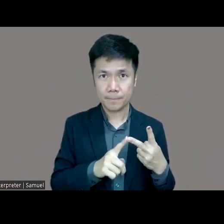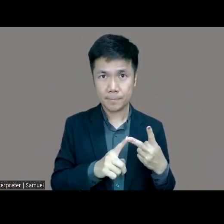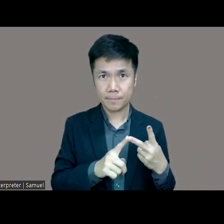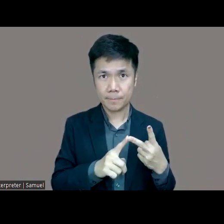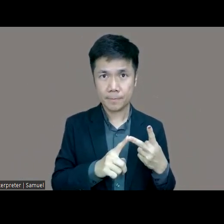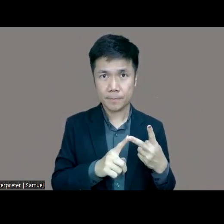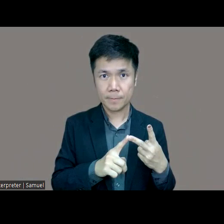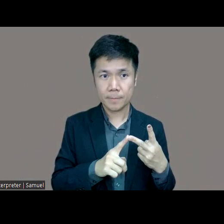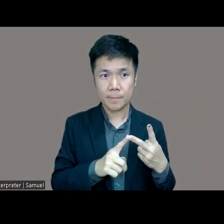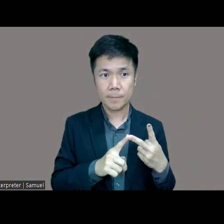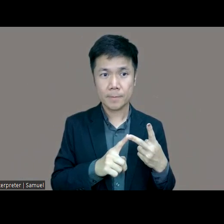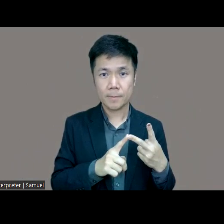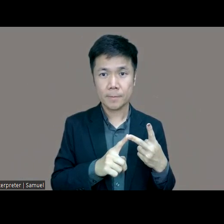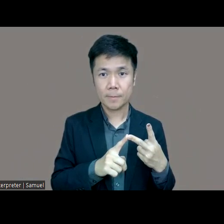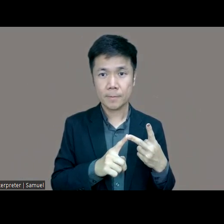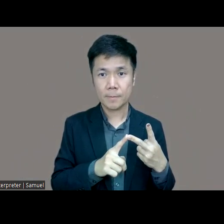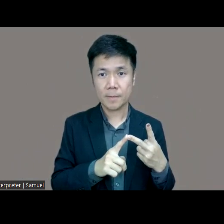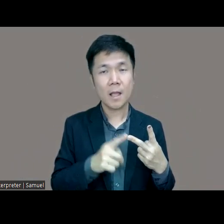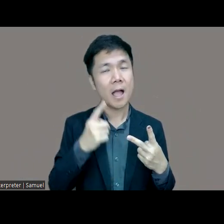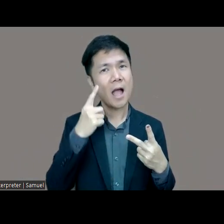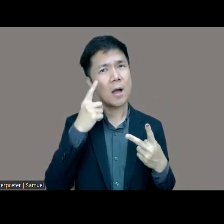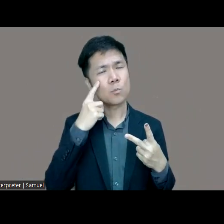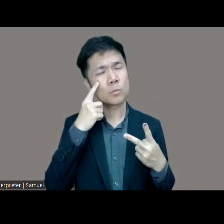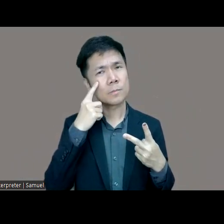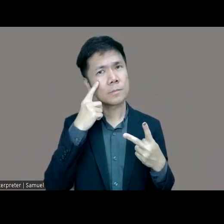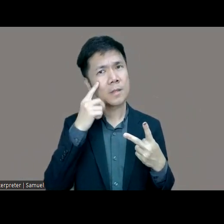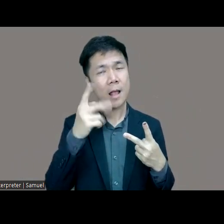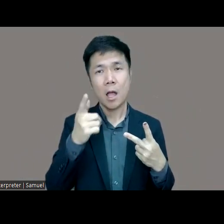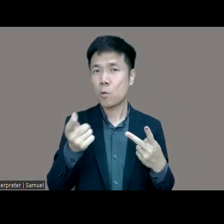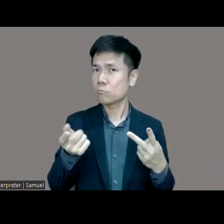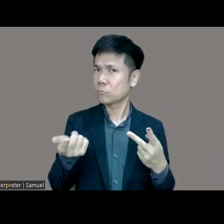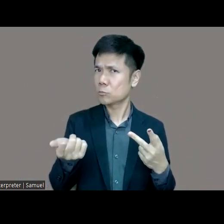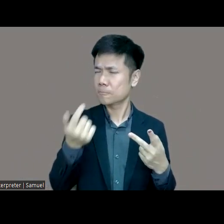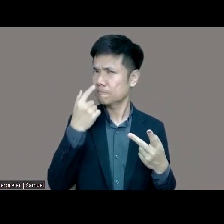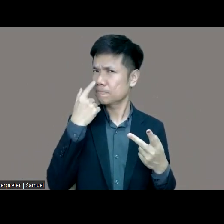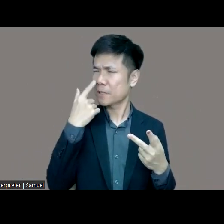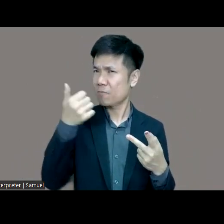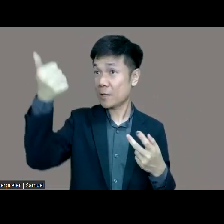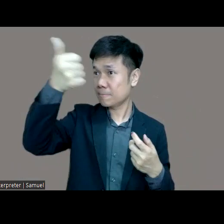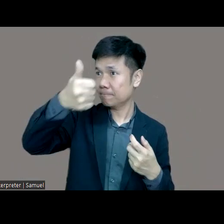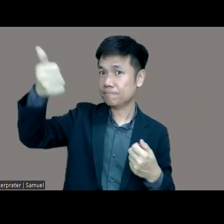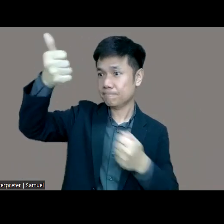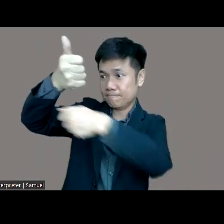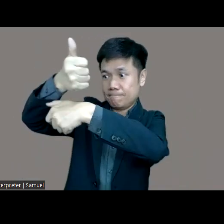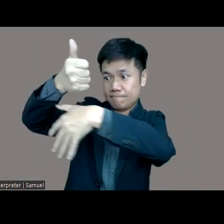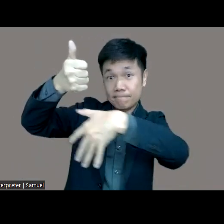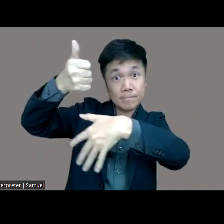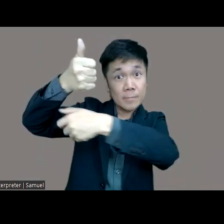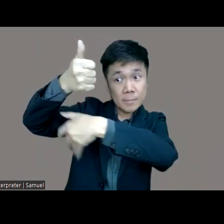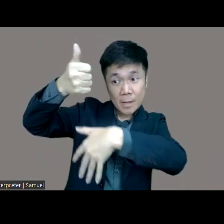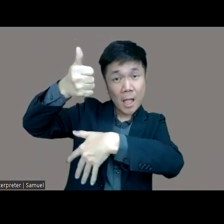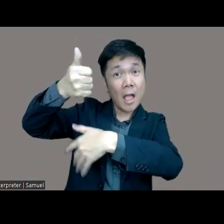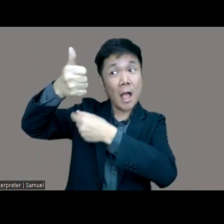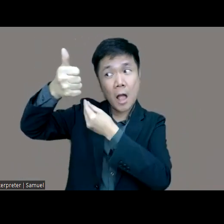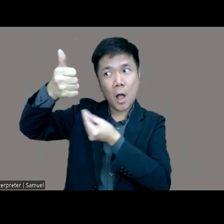administration or structural capacity. And maybe I would like to ask here Elham to come